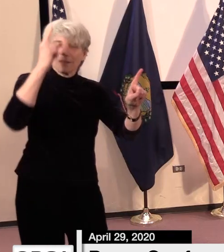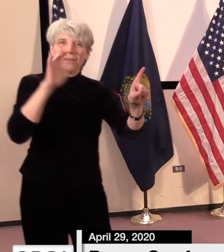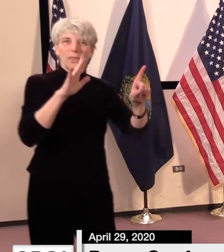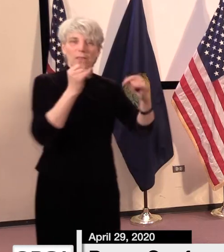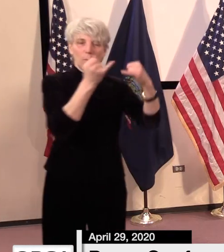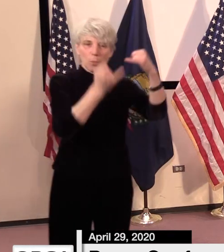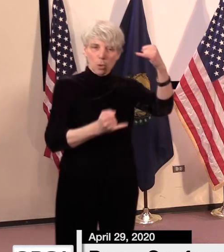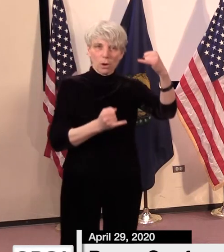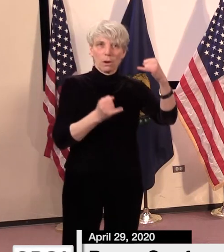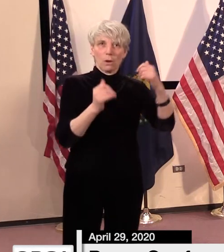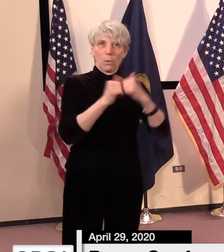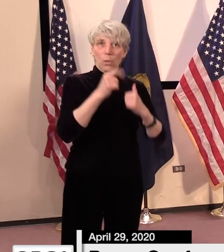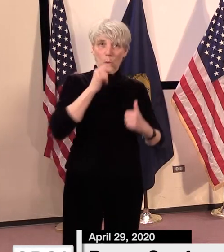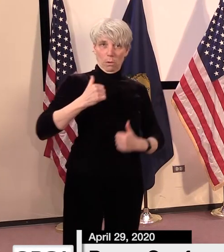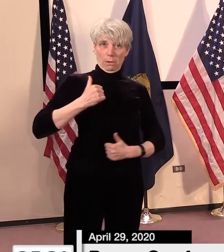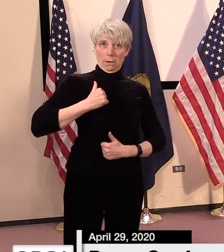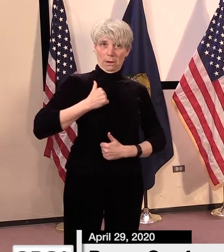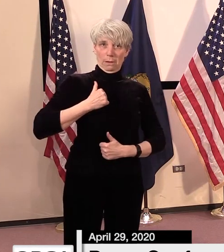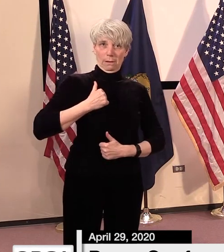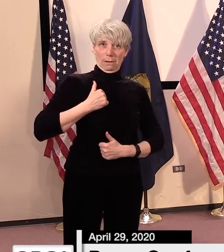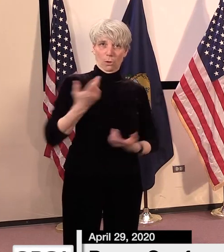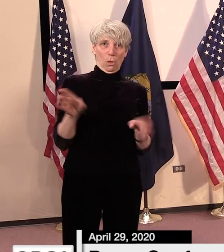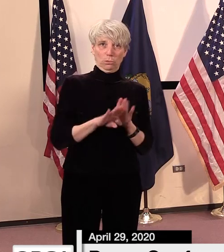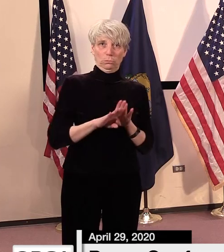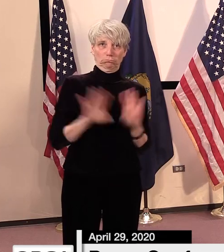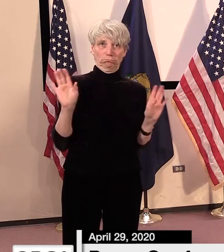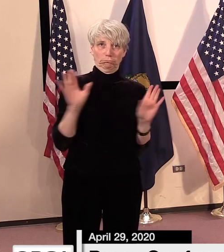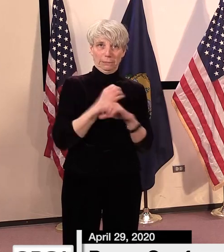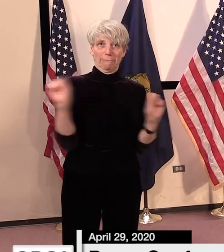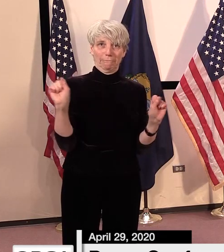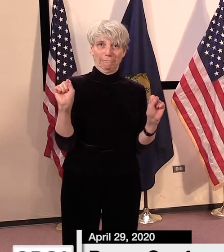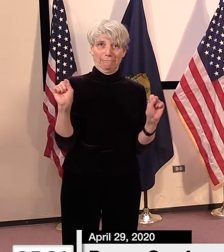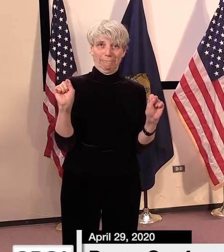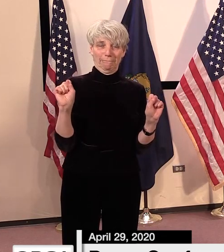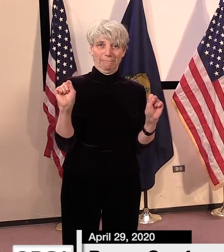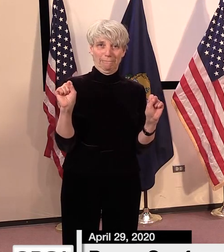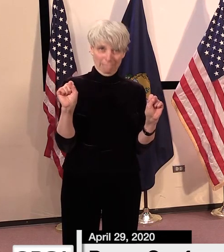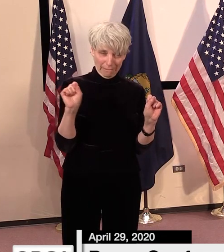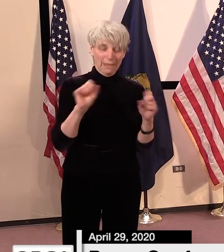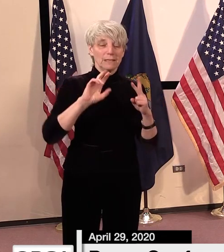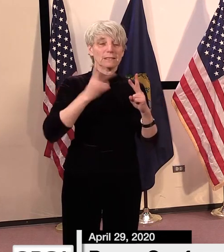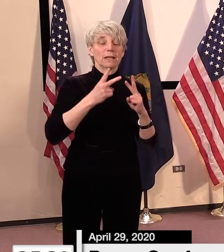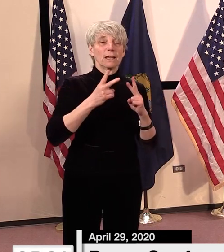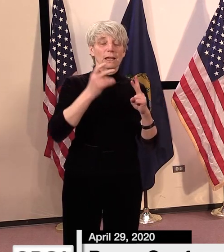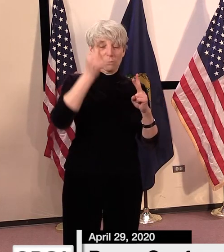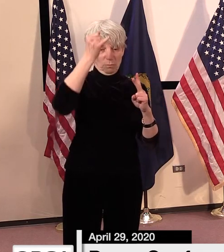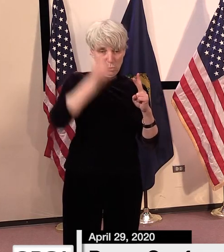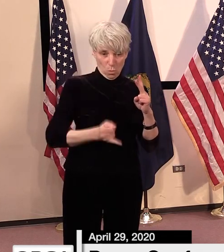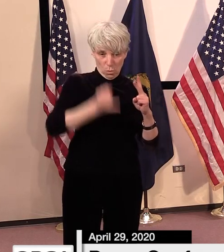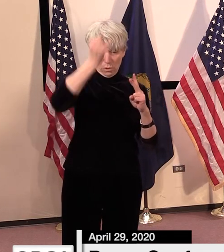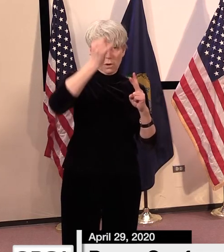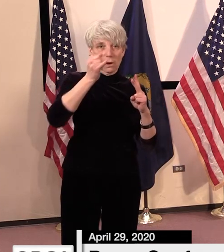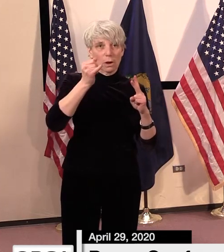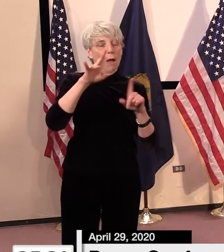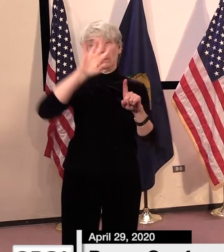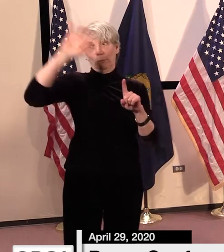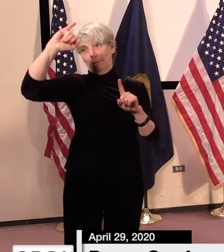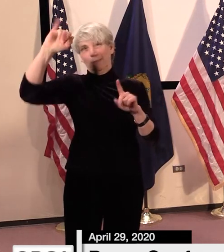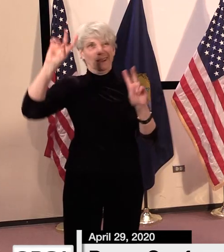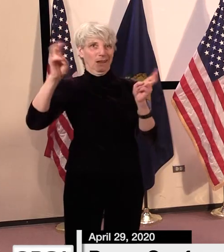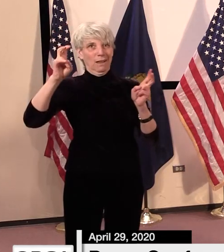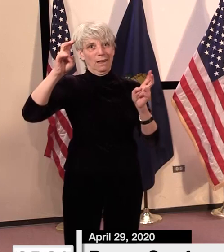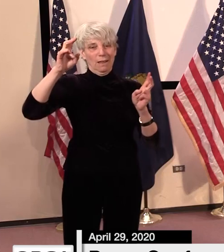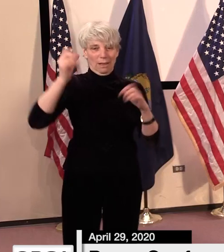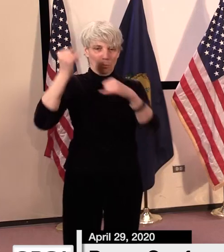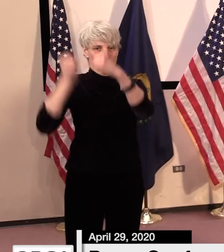border with Canada, which is closed right now, so that's protected. They have the other border with the Atlantic, which